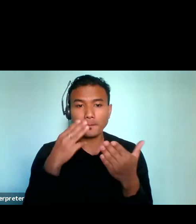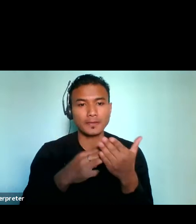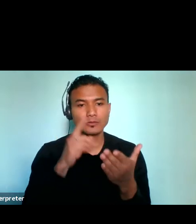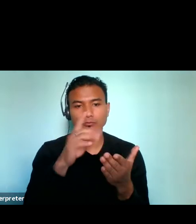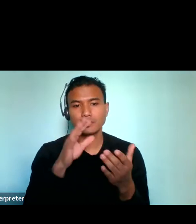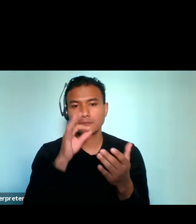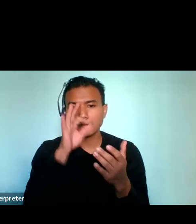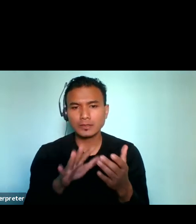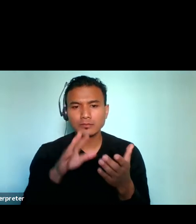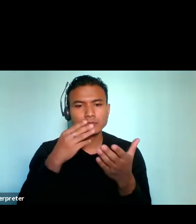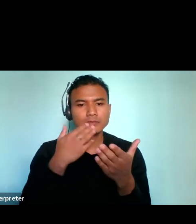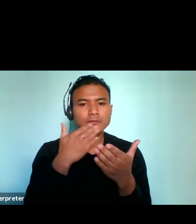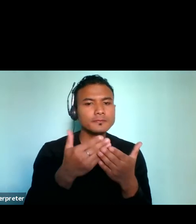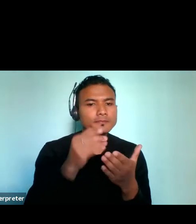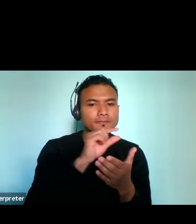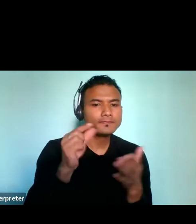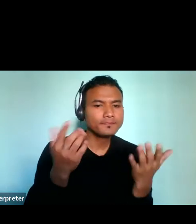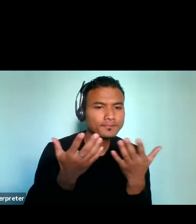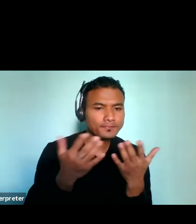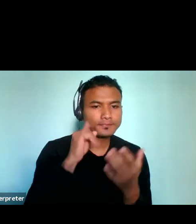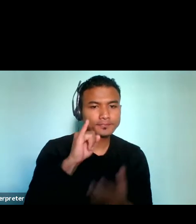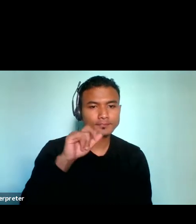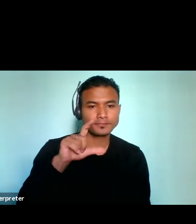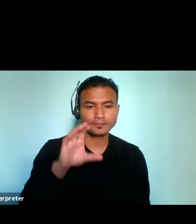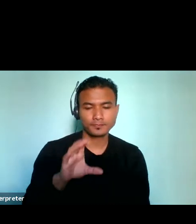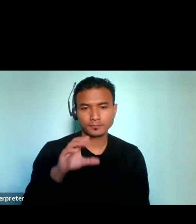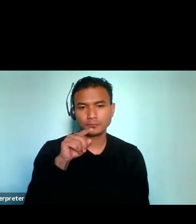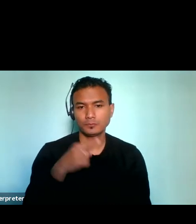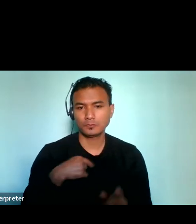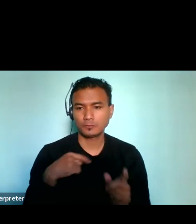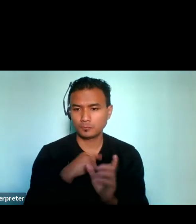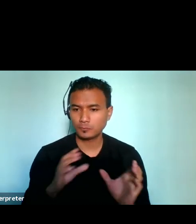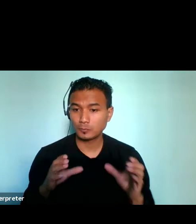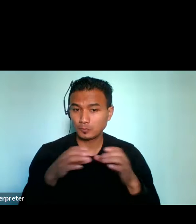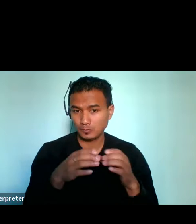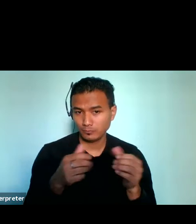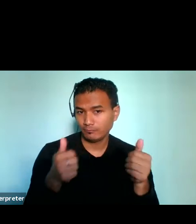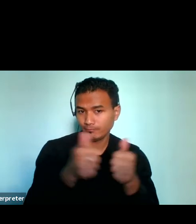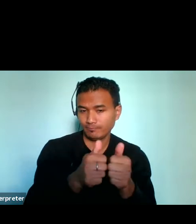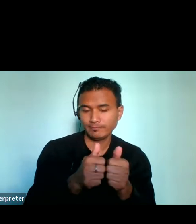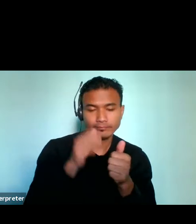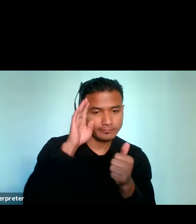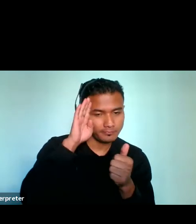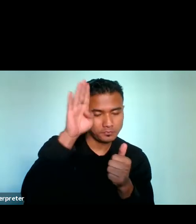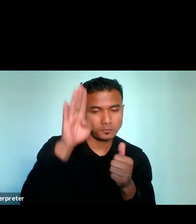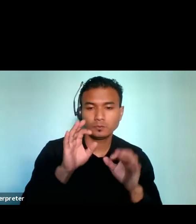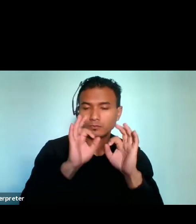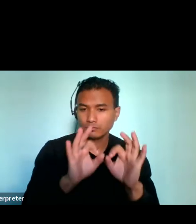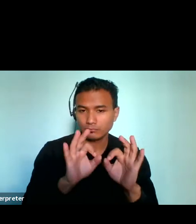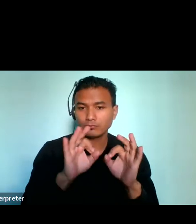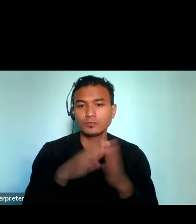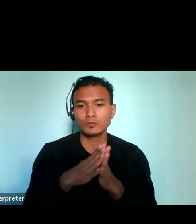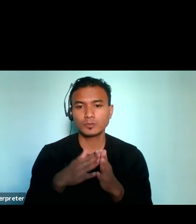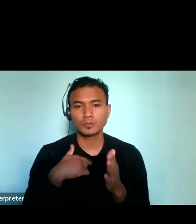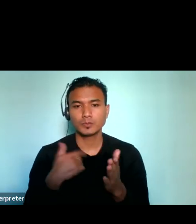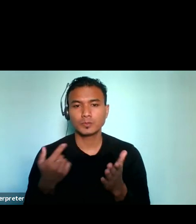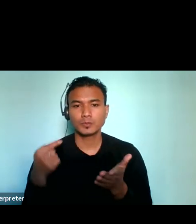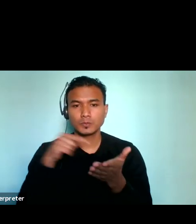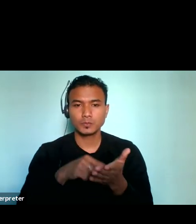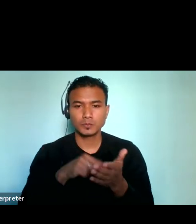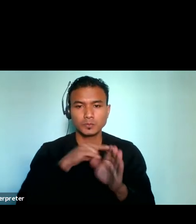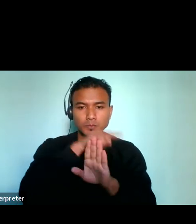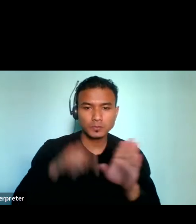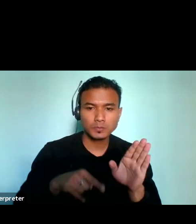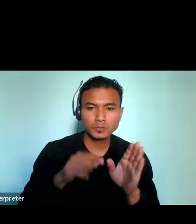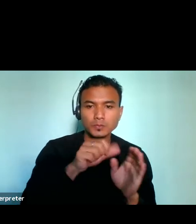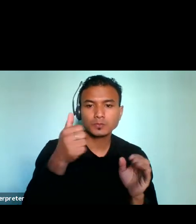you from the ILC that we together are building for the future. You know that we start a new strategy next